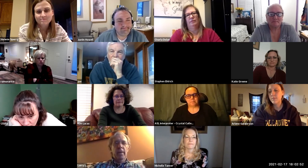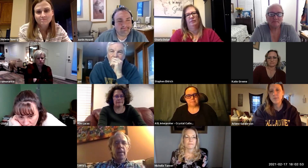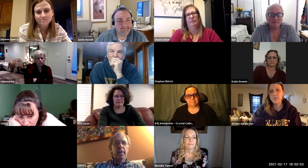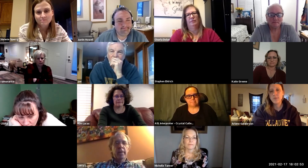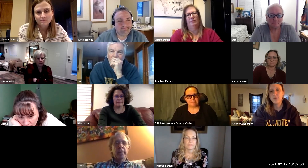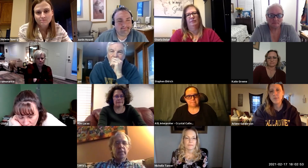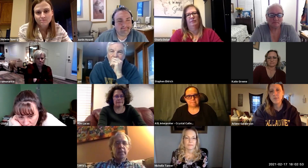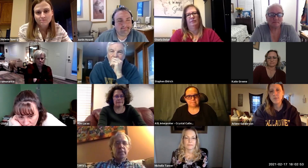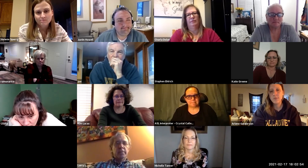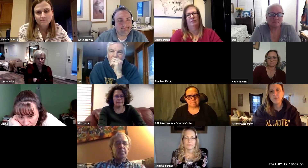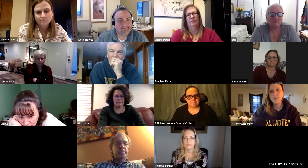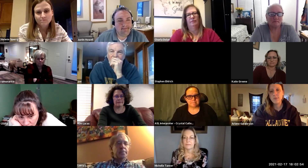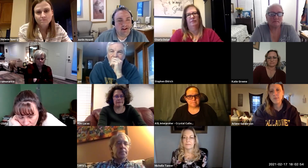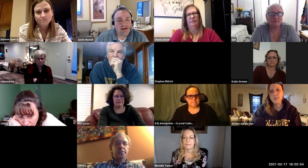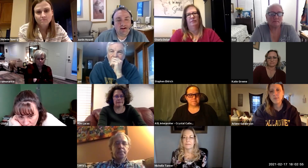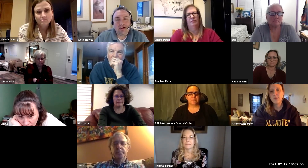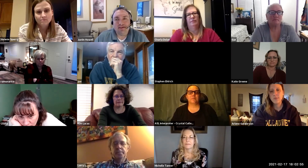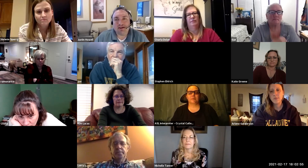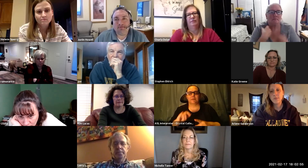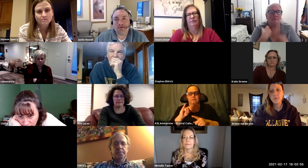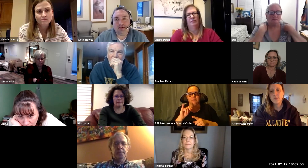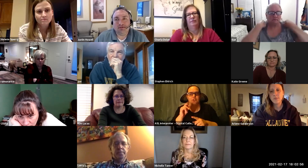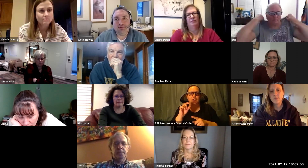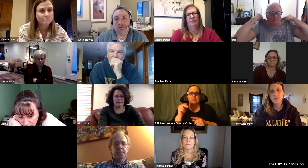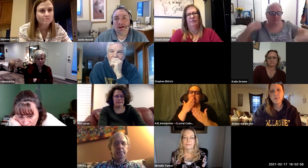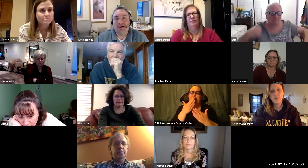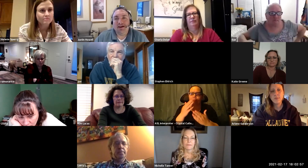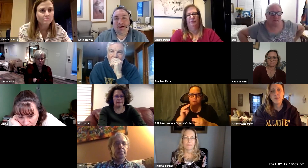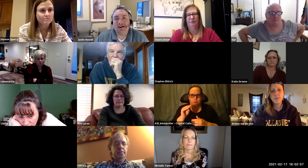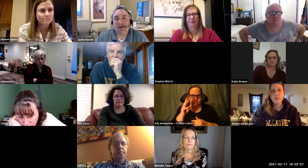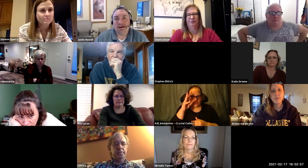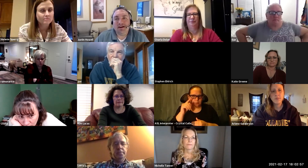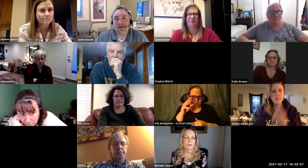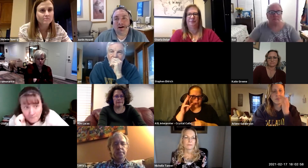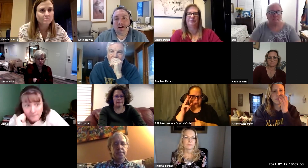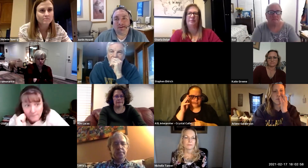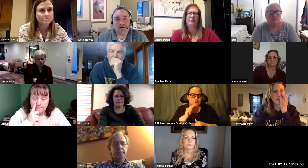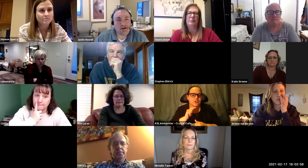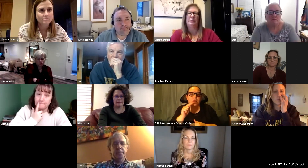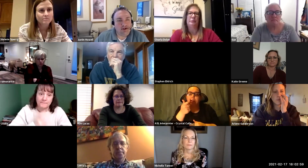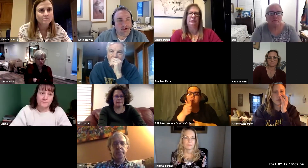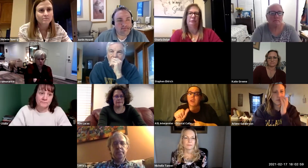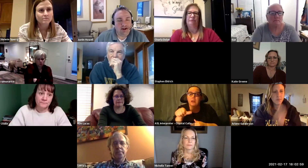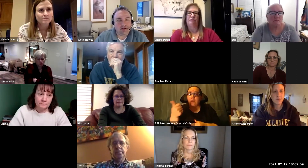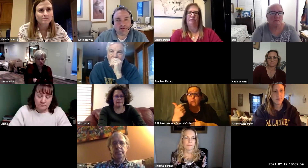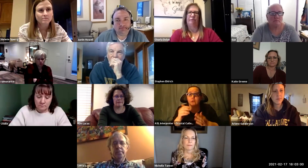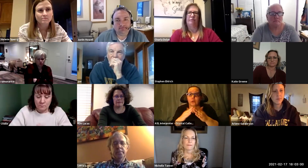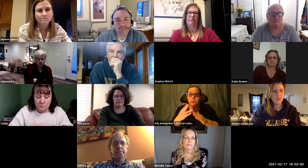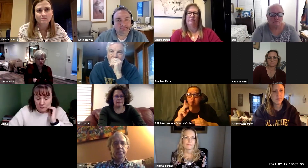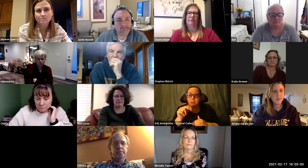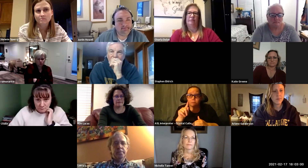Thank you, Michelle. Any other community